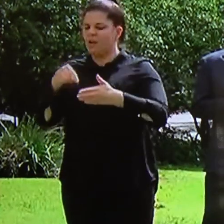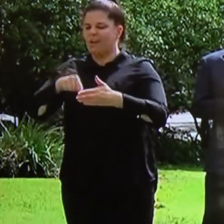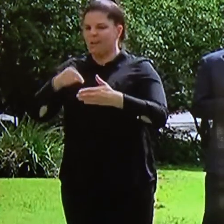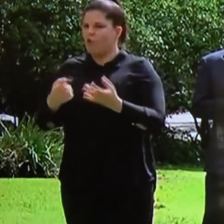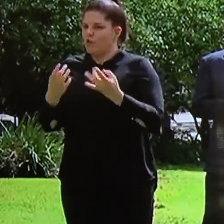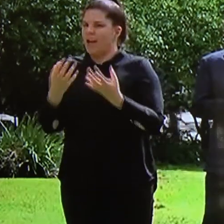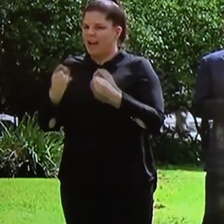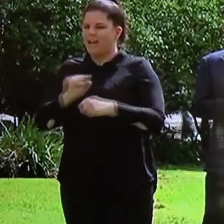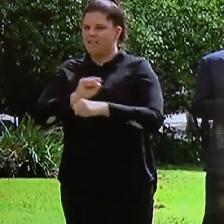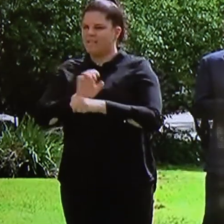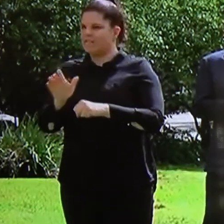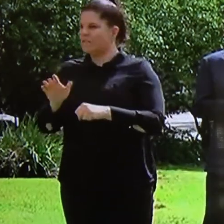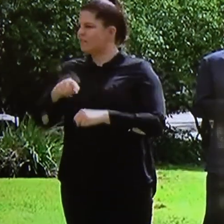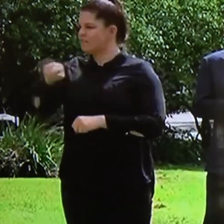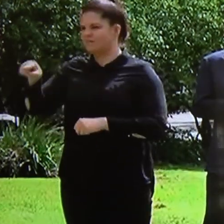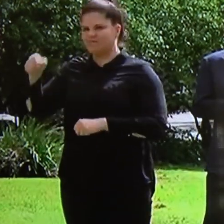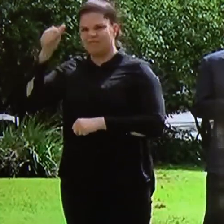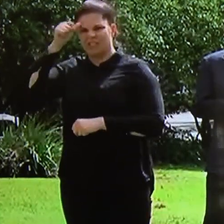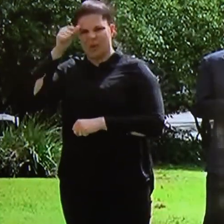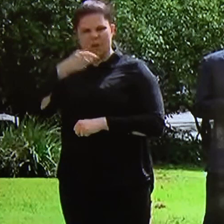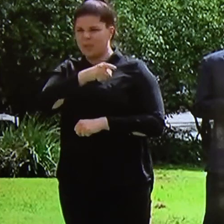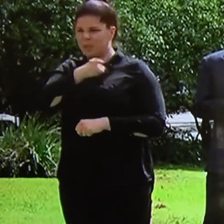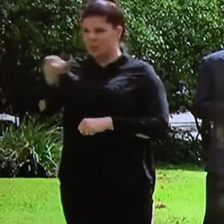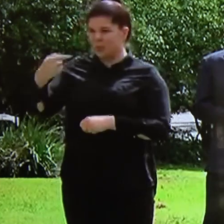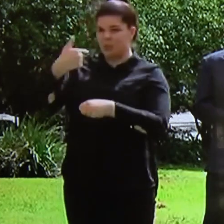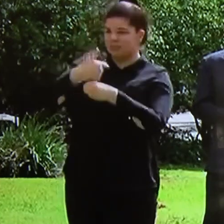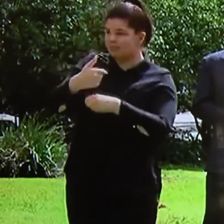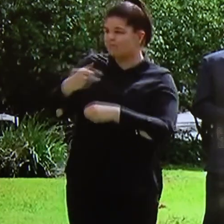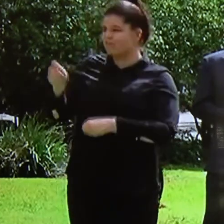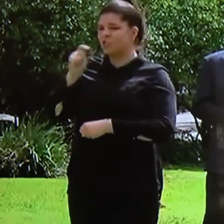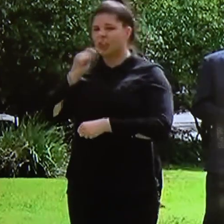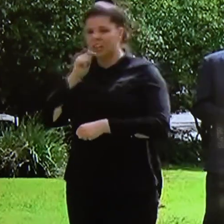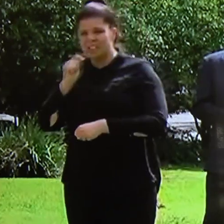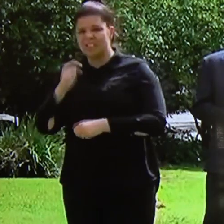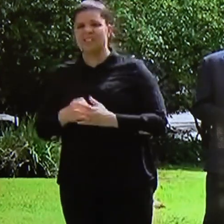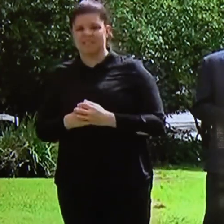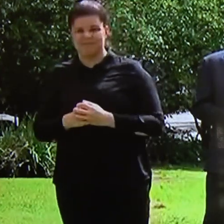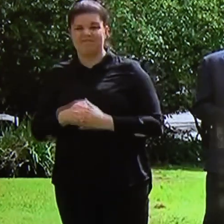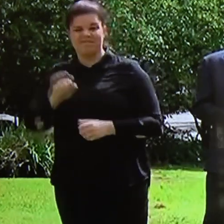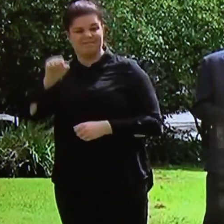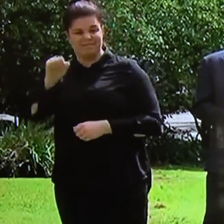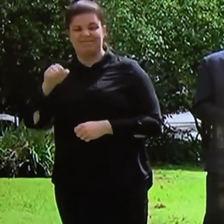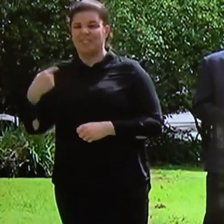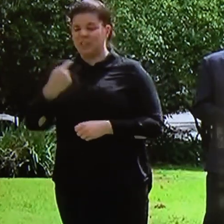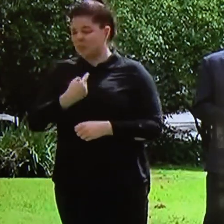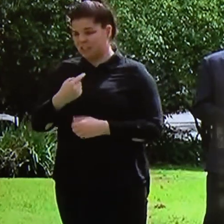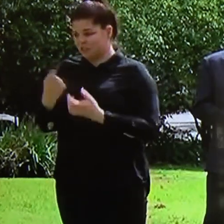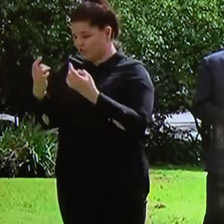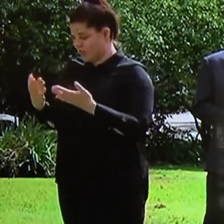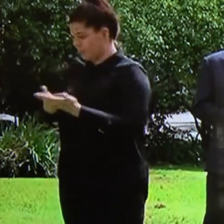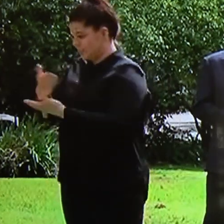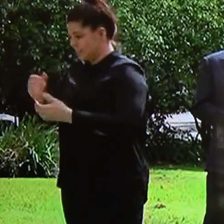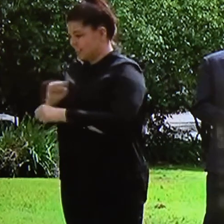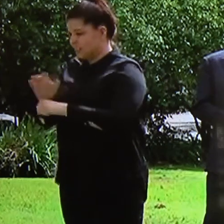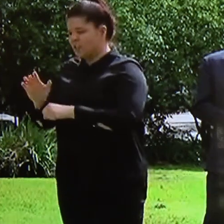that all of us were doing, you as journalists were talking about it, I as Health Minister was working very hard on it. And it's just unfortunate that people